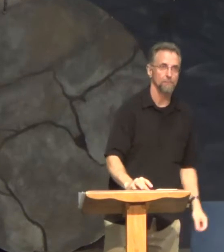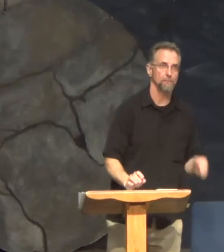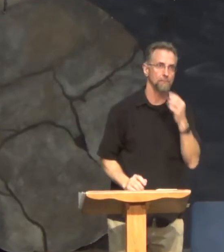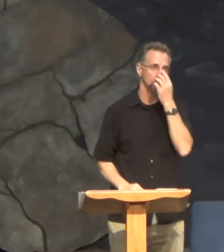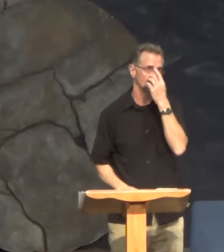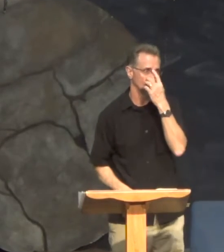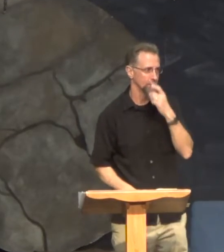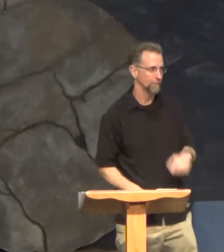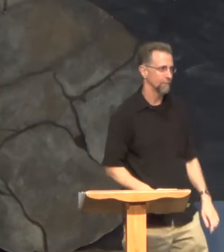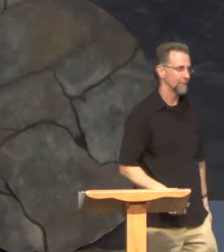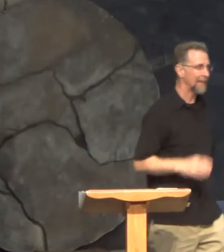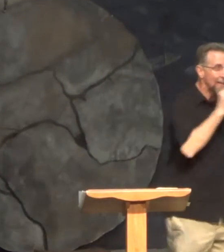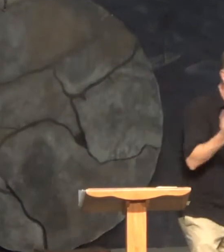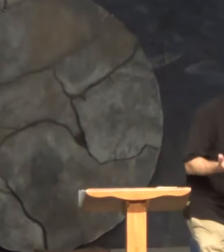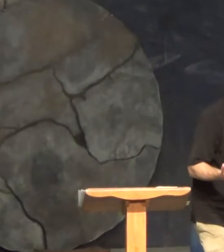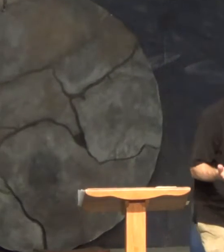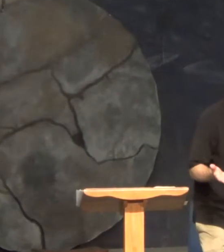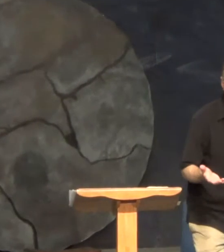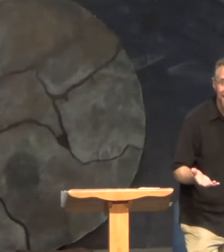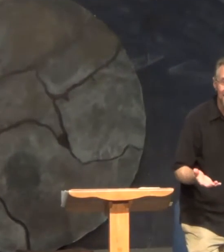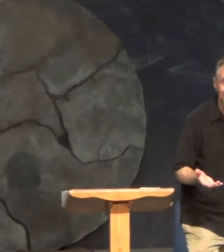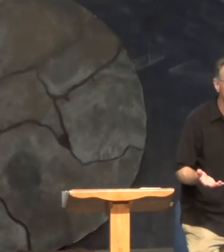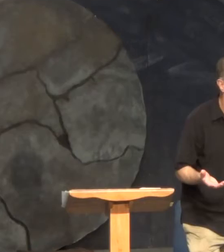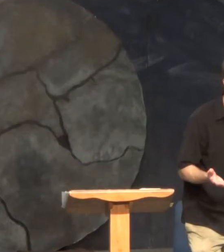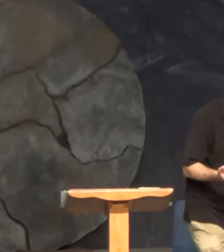because we are all sinners. Guess what?